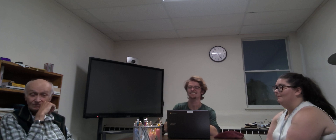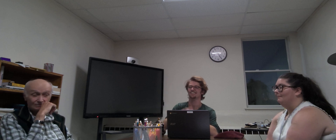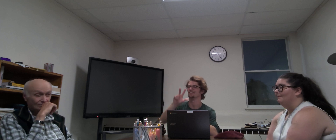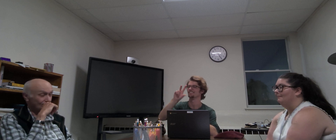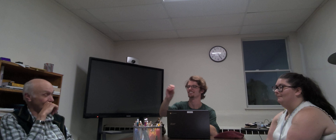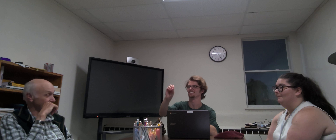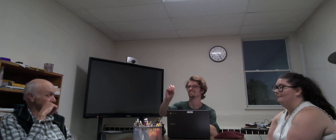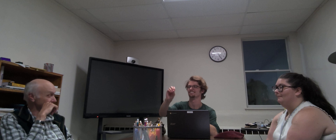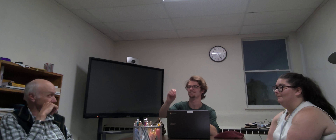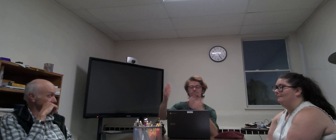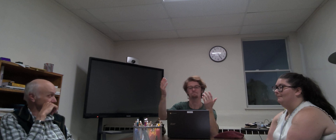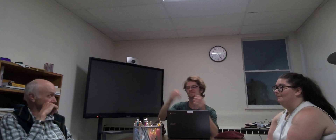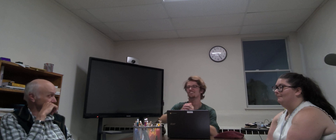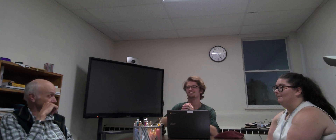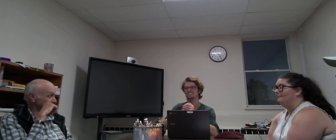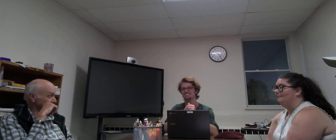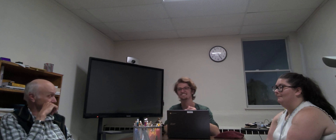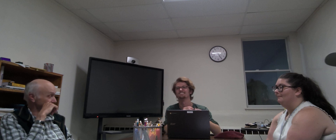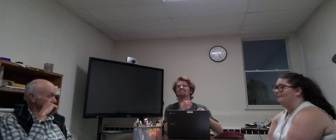go. 30. All it is.